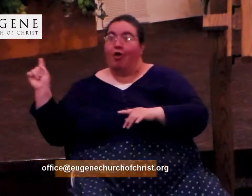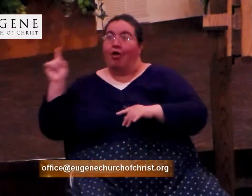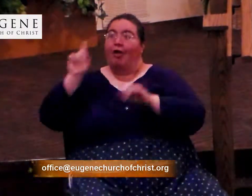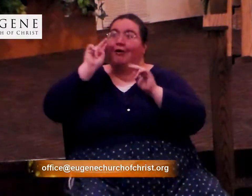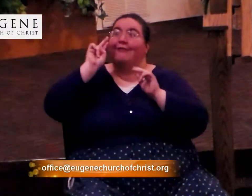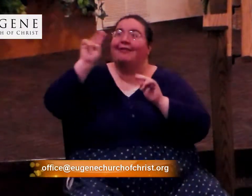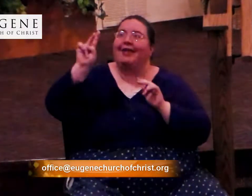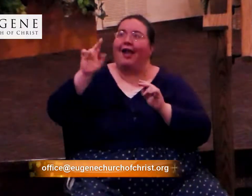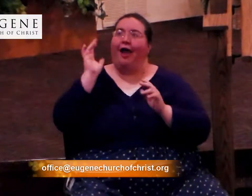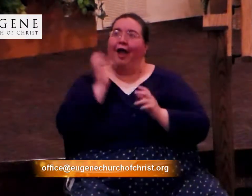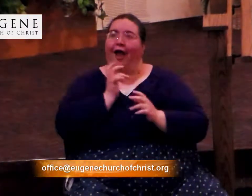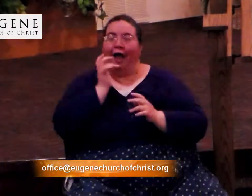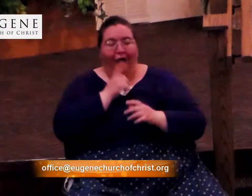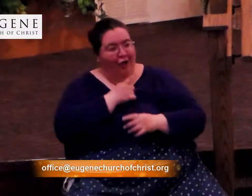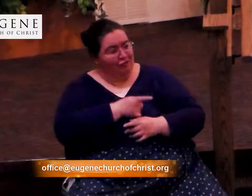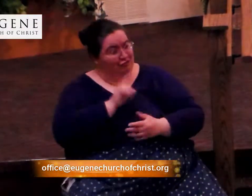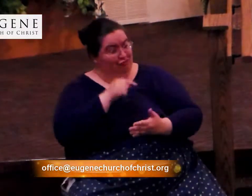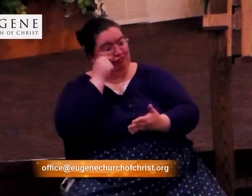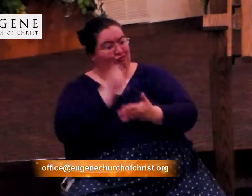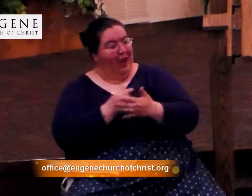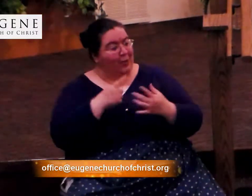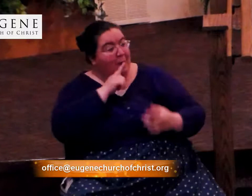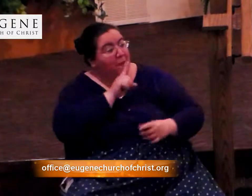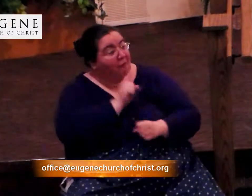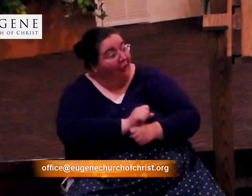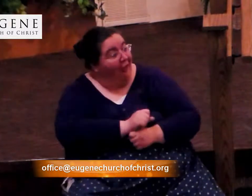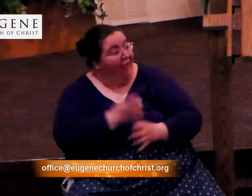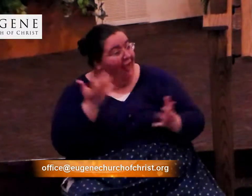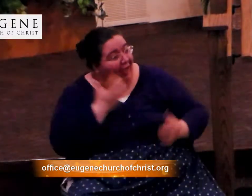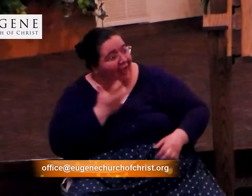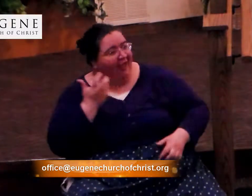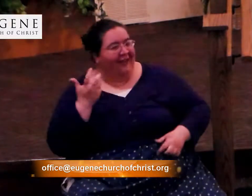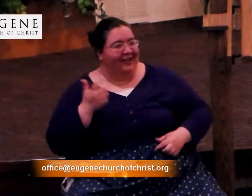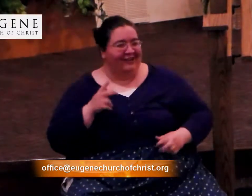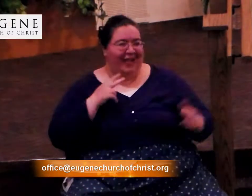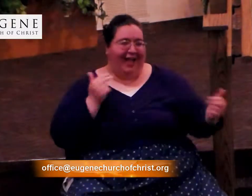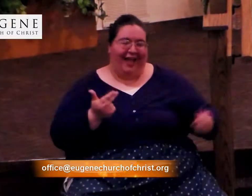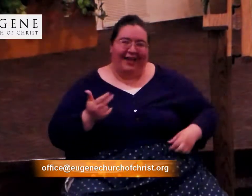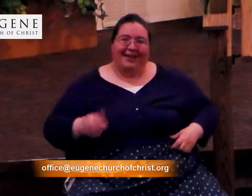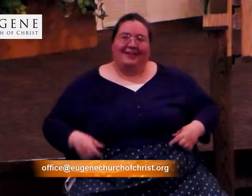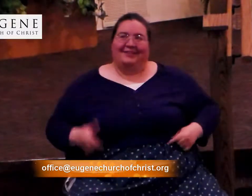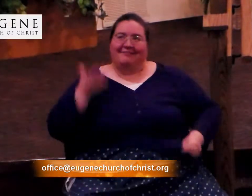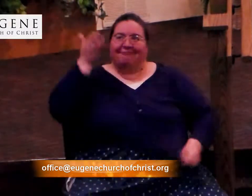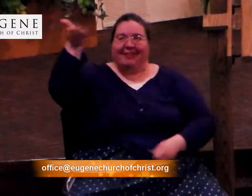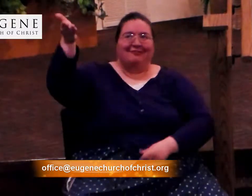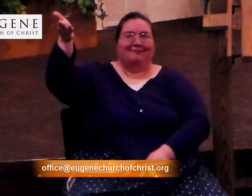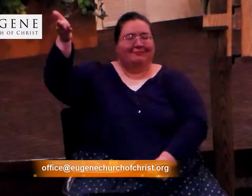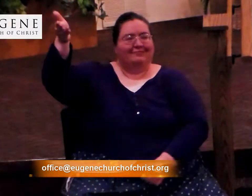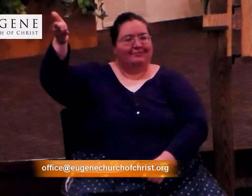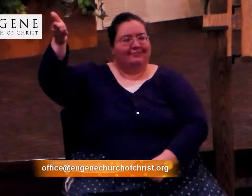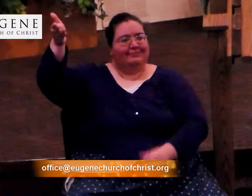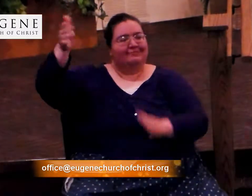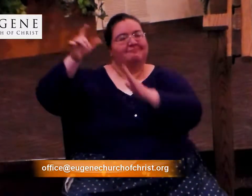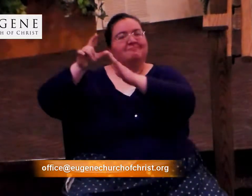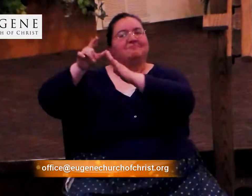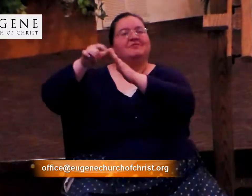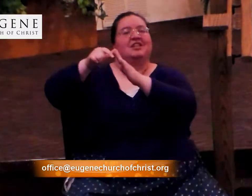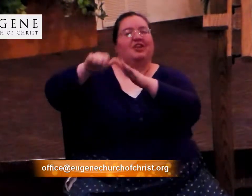that I had actually graduated, and there it was. And then at some point along the way, I built a new altar of the college diploma, which